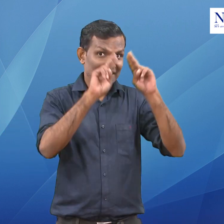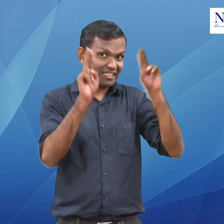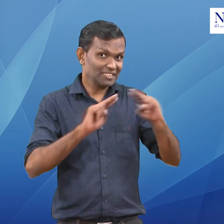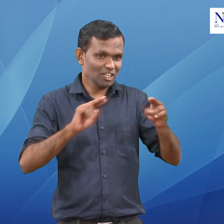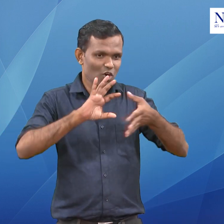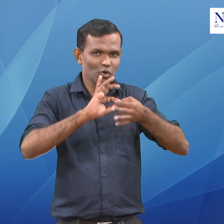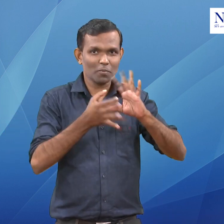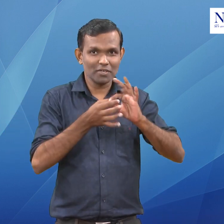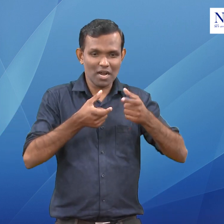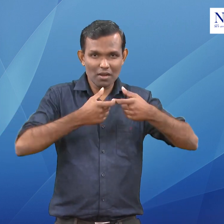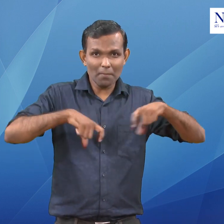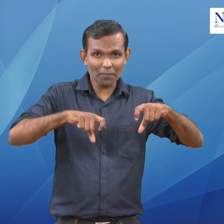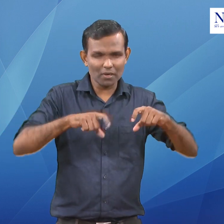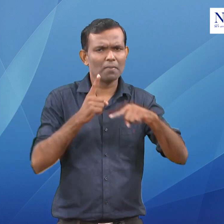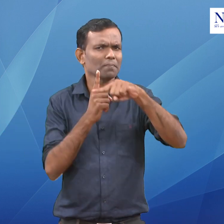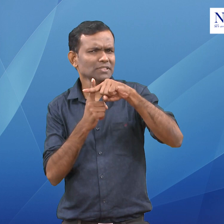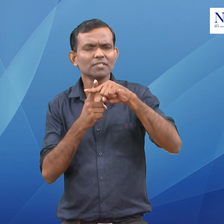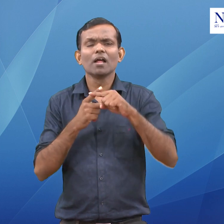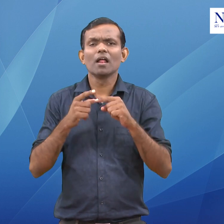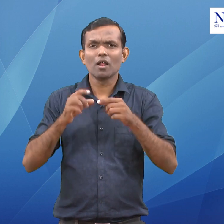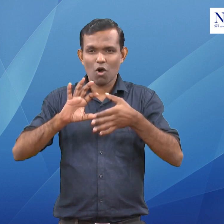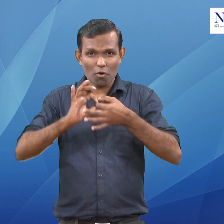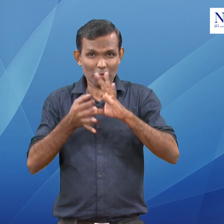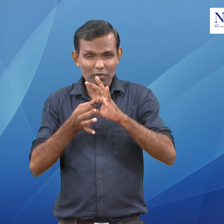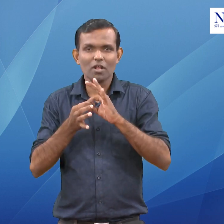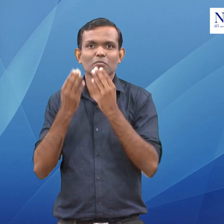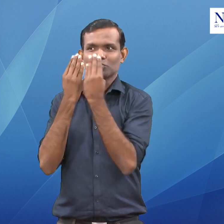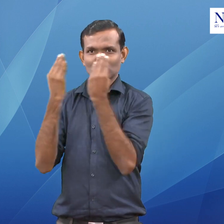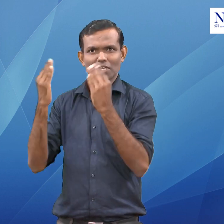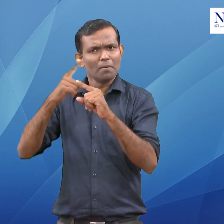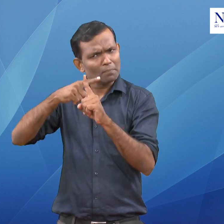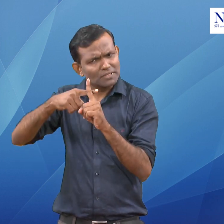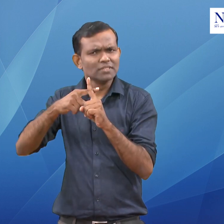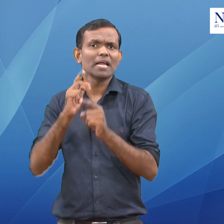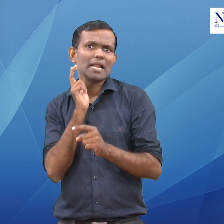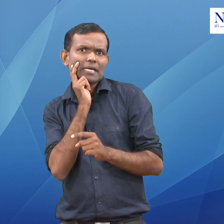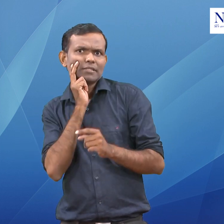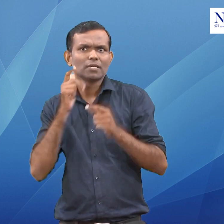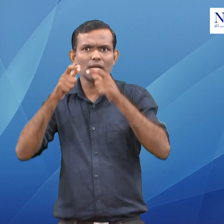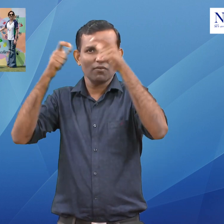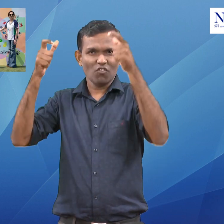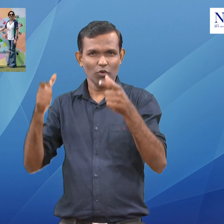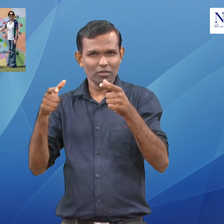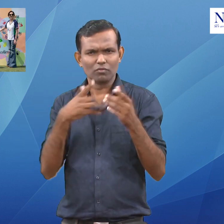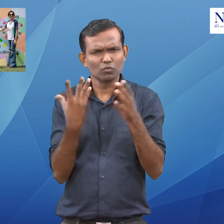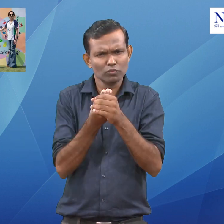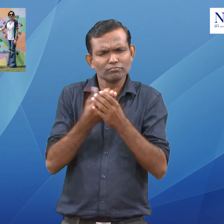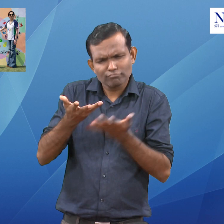The International Olympic Committee (IOC), the Olympic Museum, and Reliance Foundation announced an agreement to promote Olympic